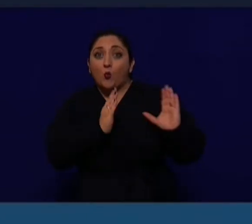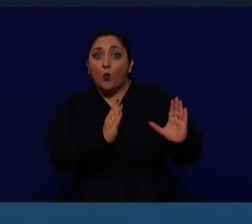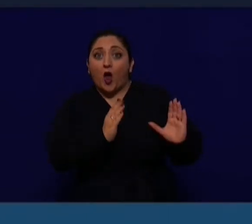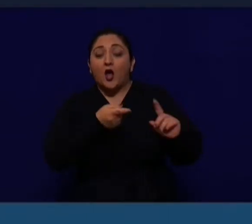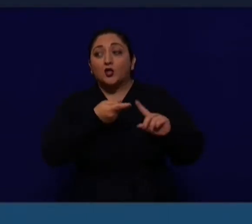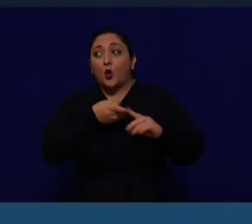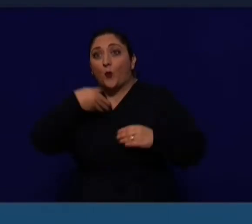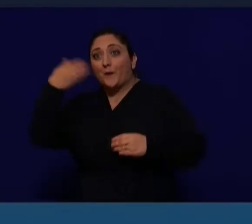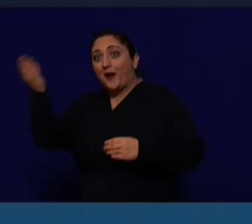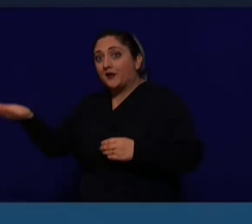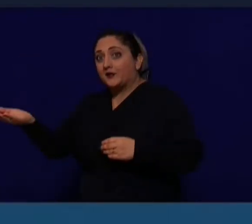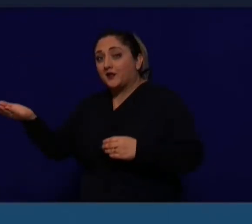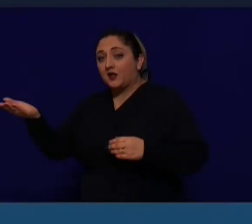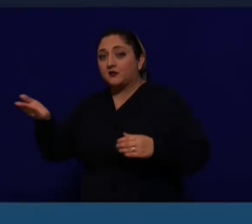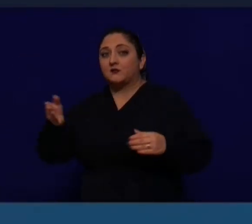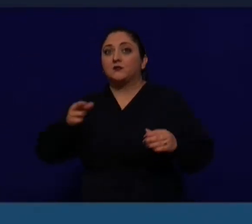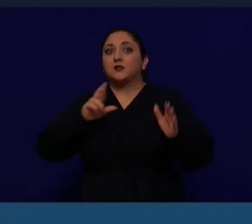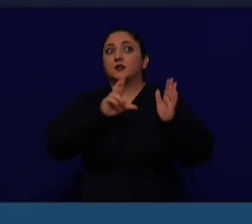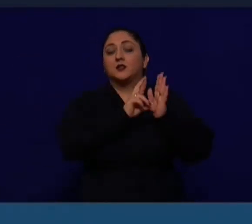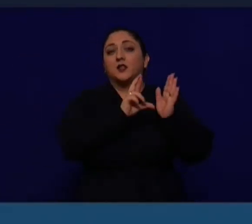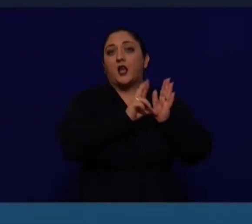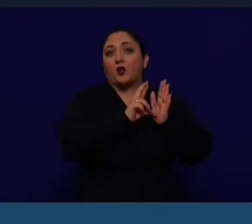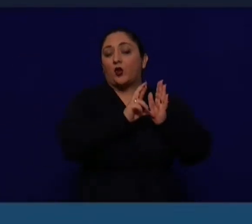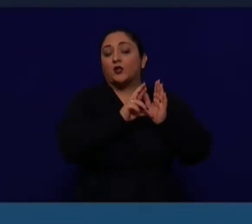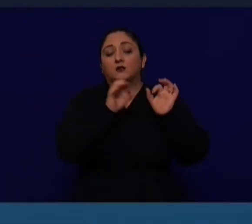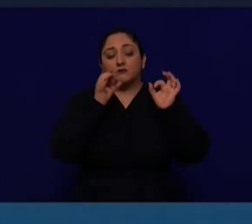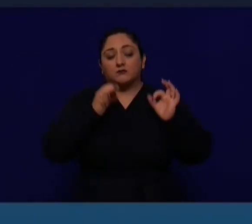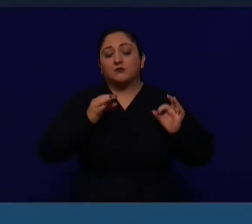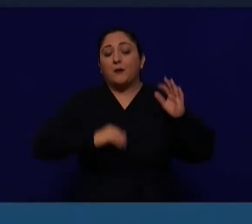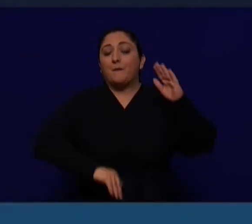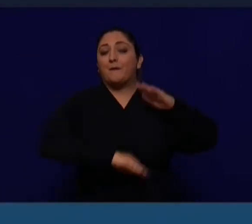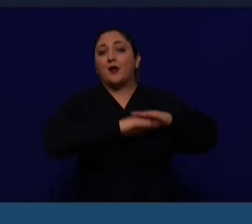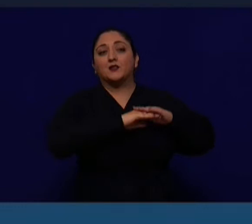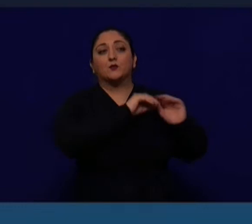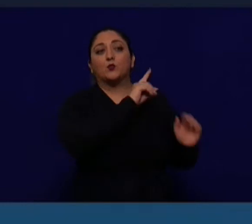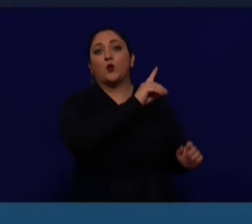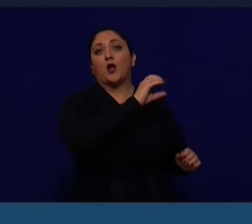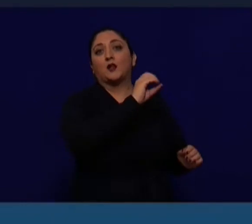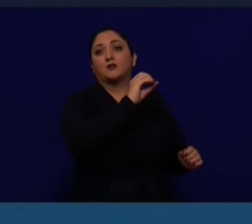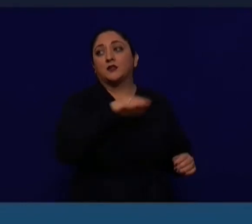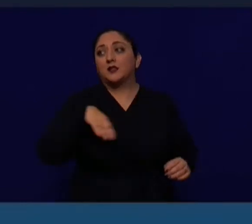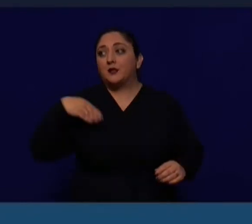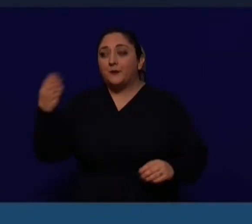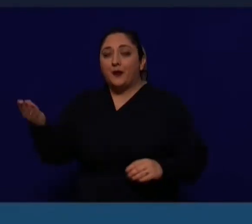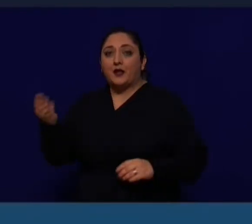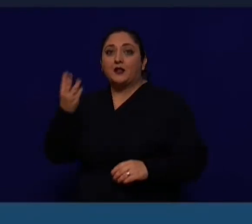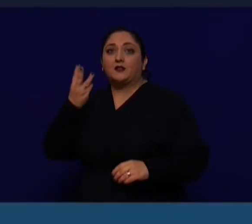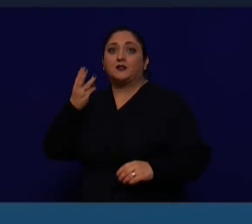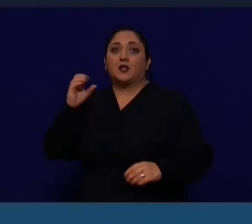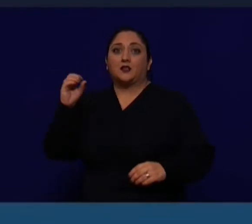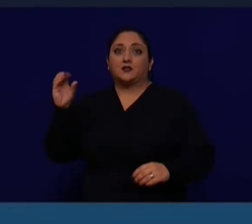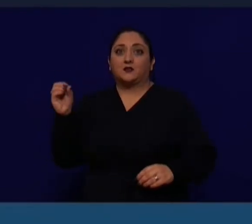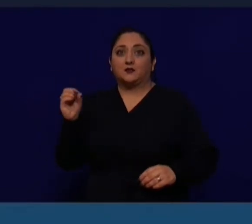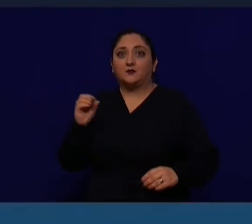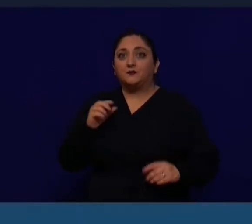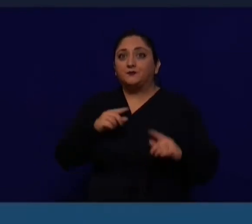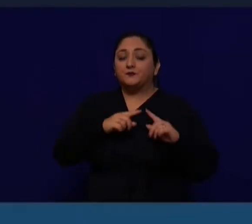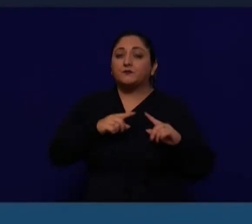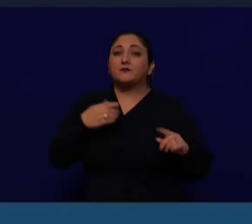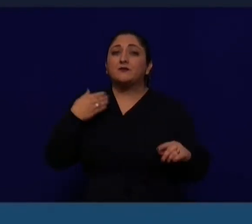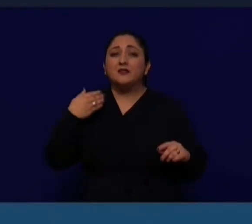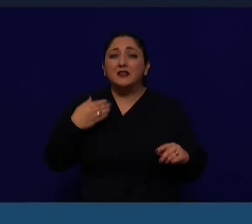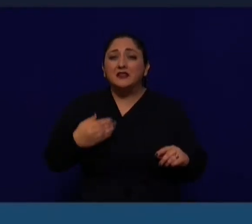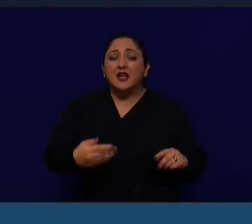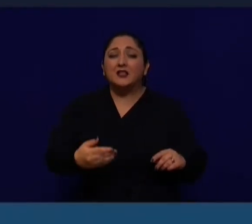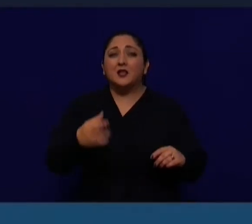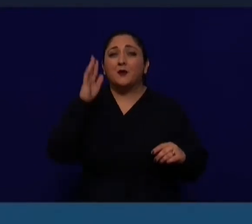event ta' ġifier ġewwa huwa xorta ta' massimu ta' 100 persuna u barra ta' 300 persuna, imma dejjem bil-miżuri